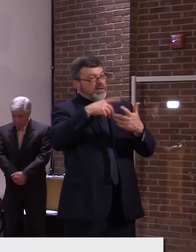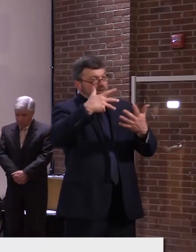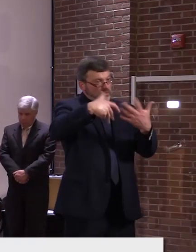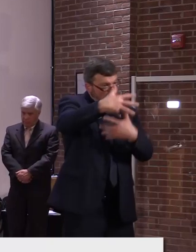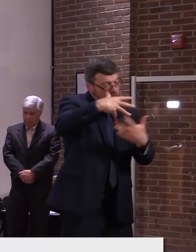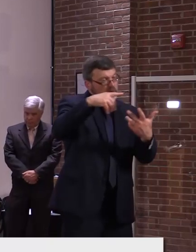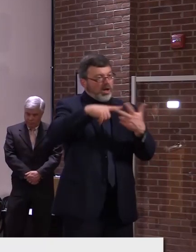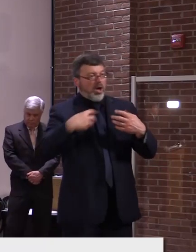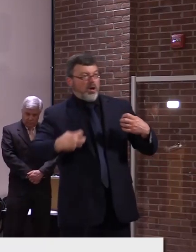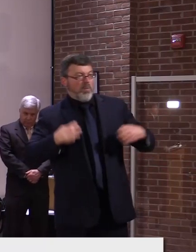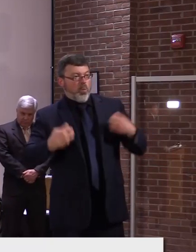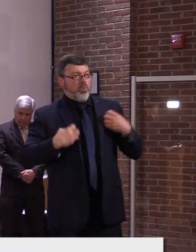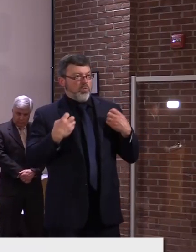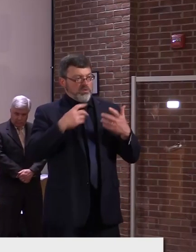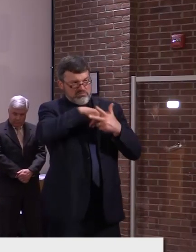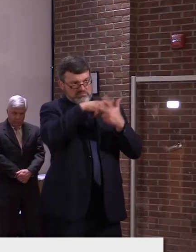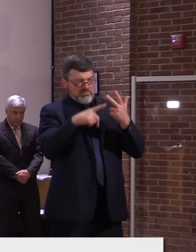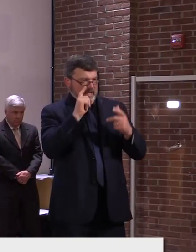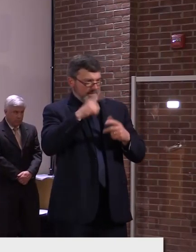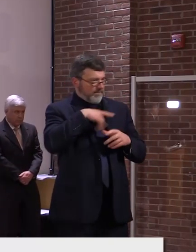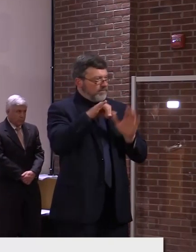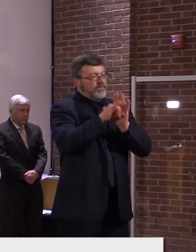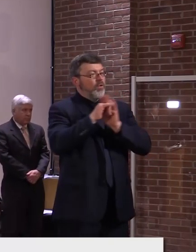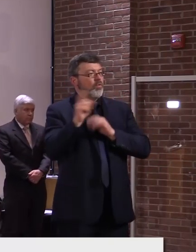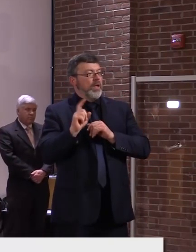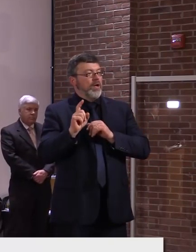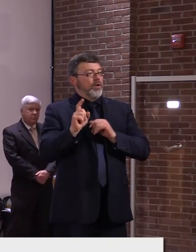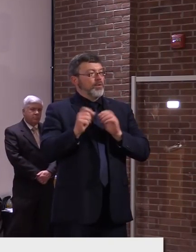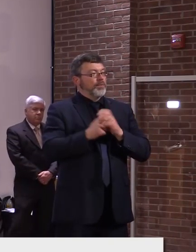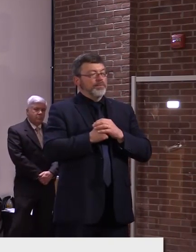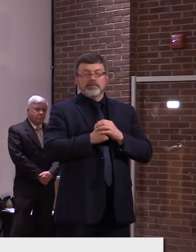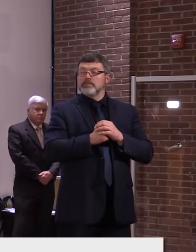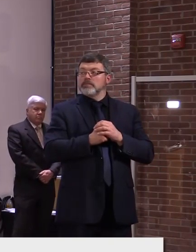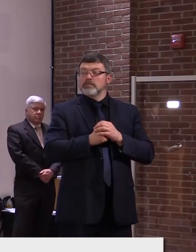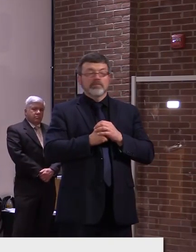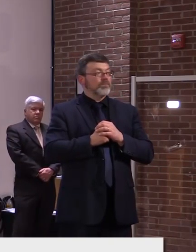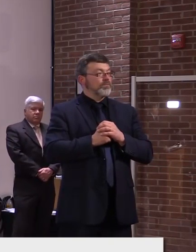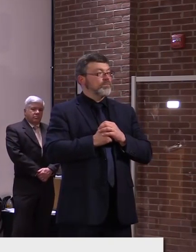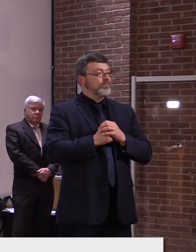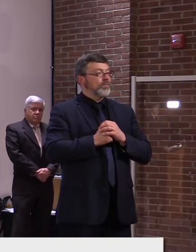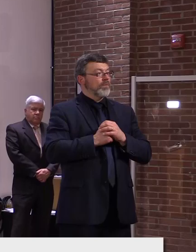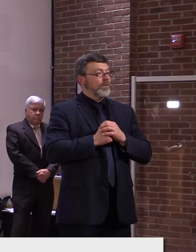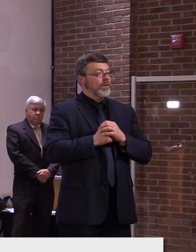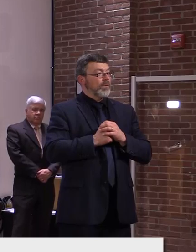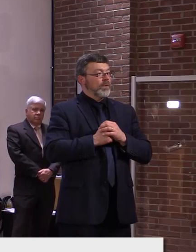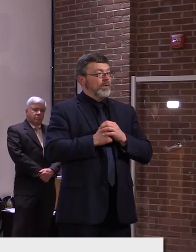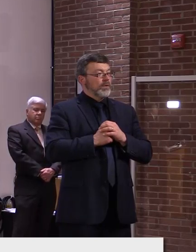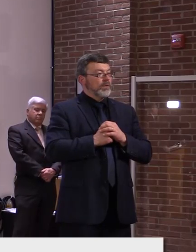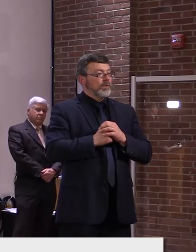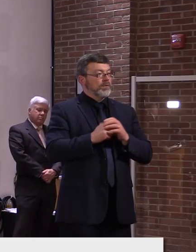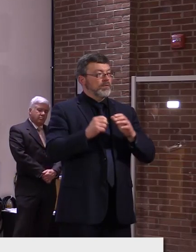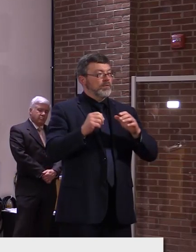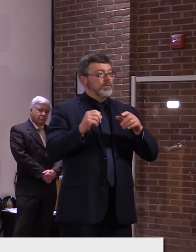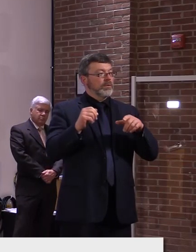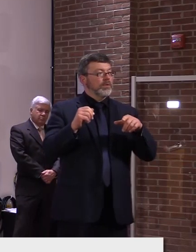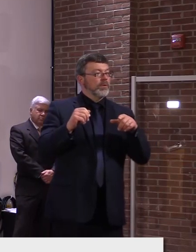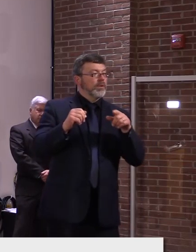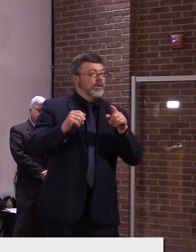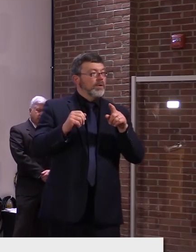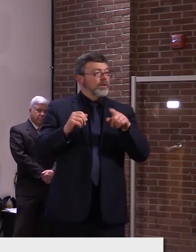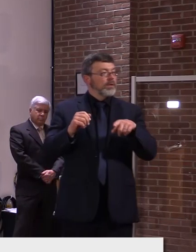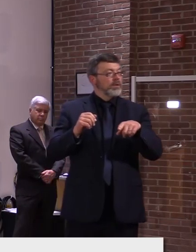So in making up that learning loss, what is the education agency's position on having students repeat a grade level as some states are